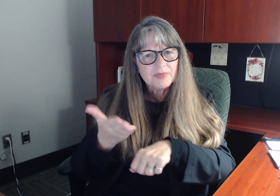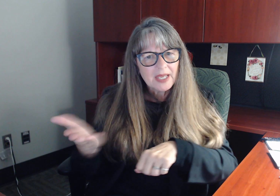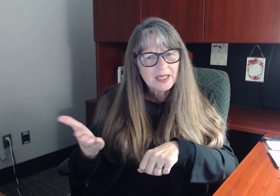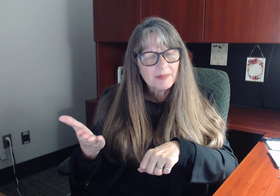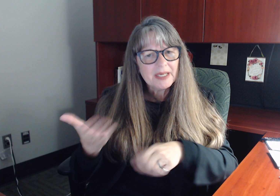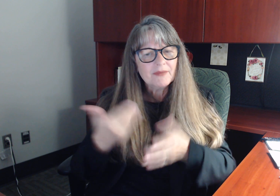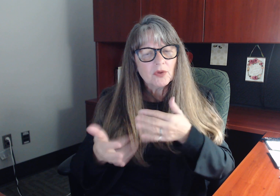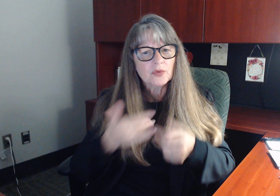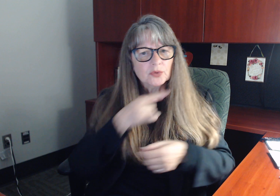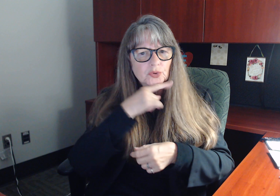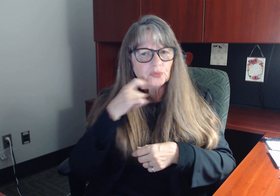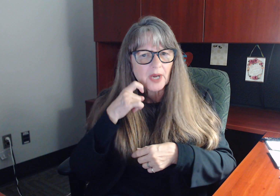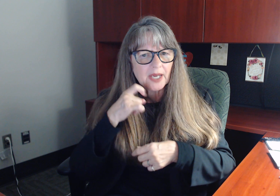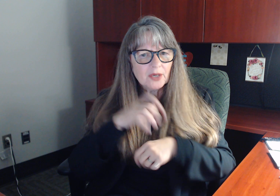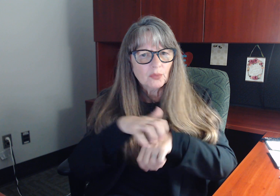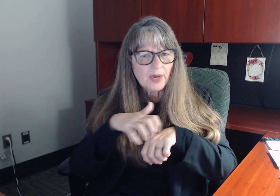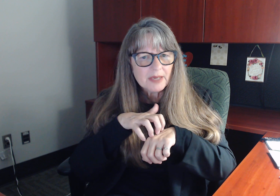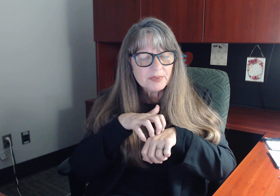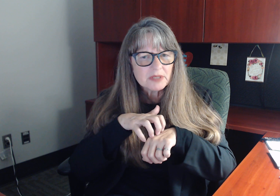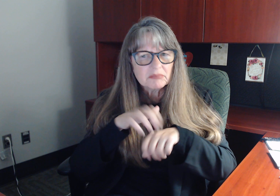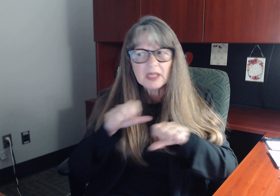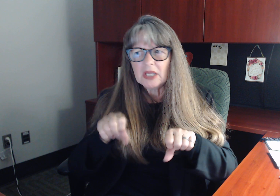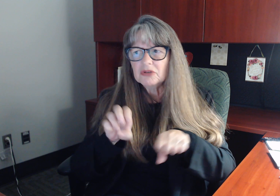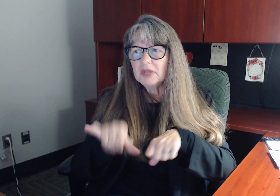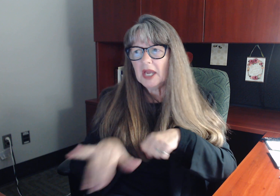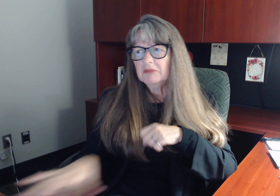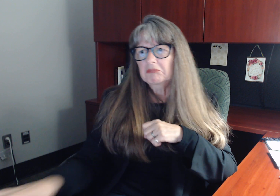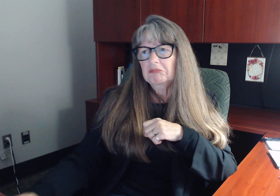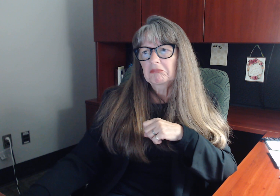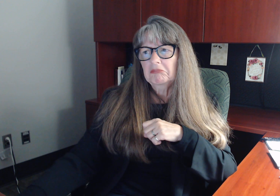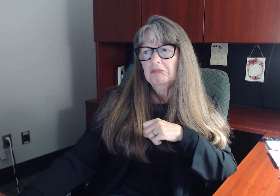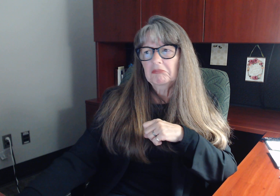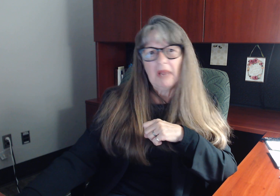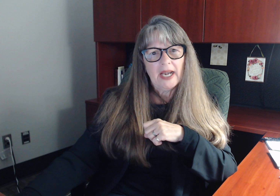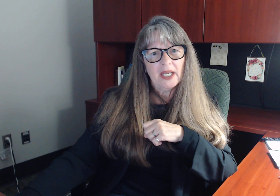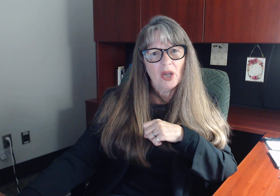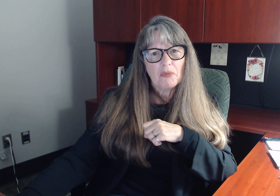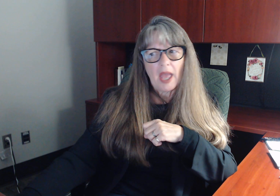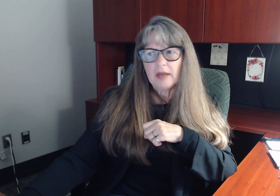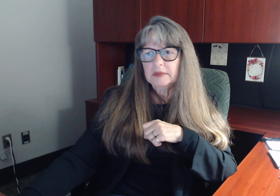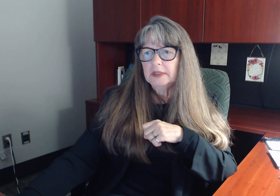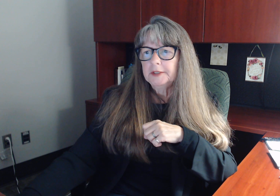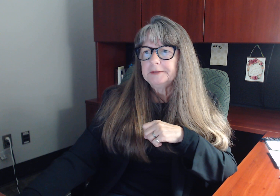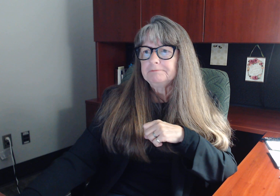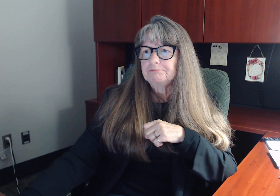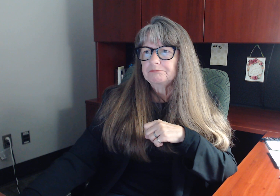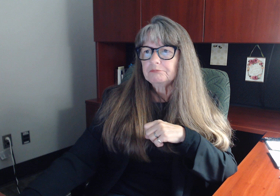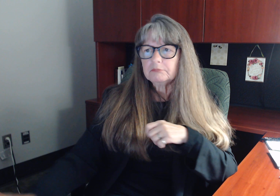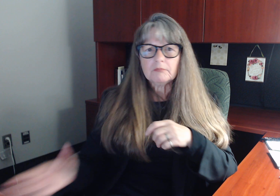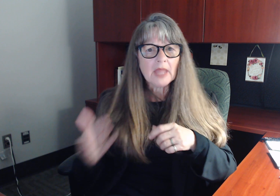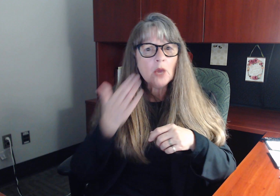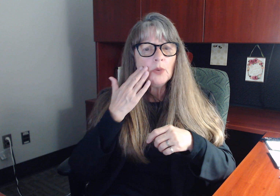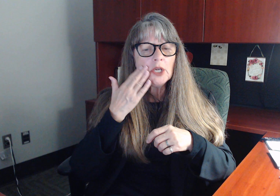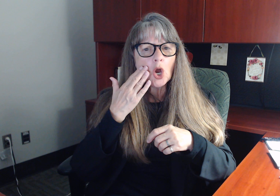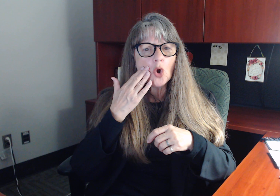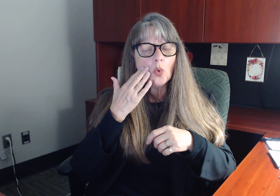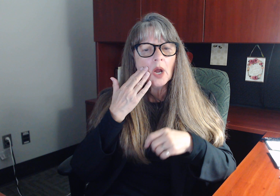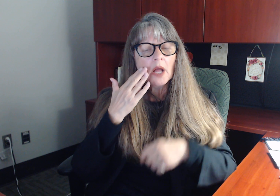I mean, even though they're dry grapes, they can do that. I didn't know that. And we know